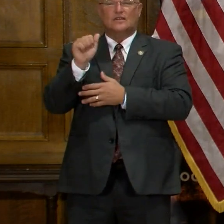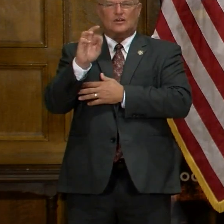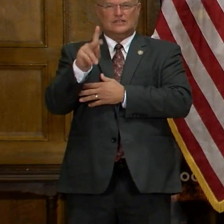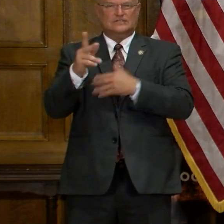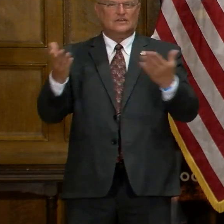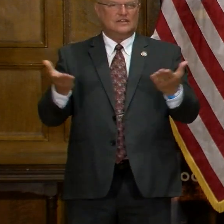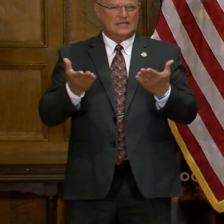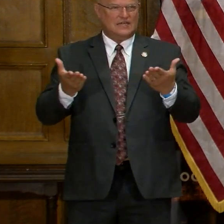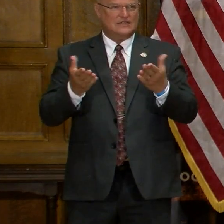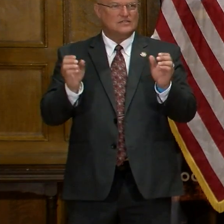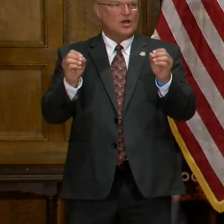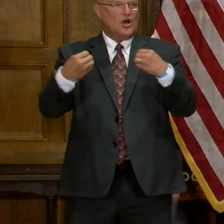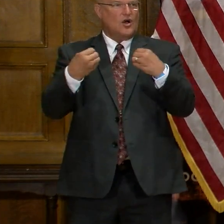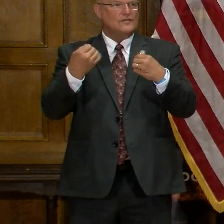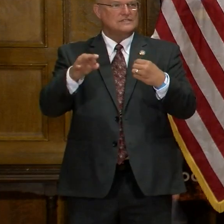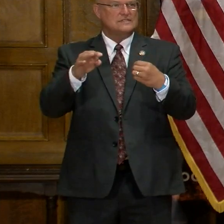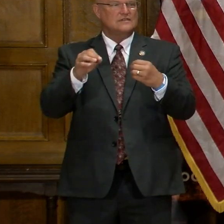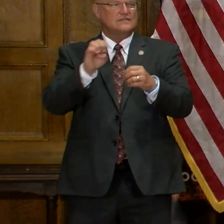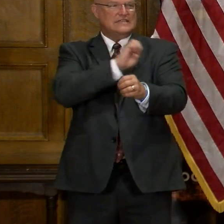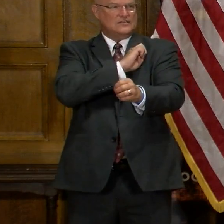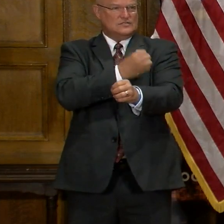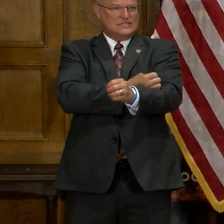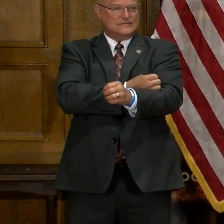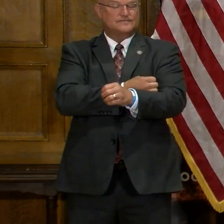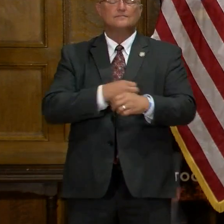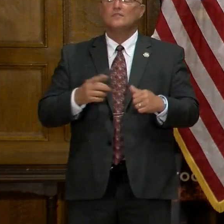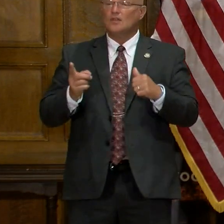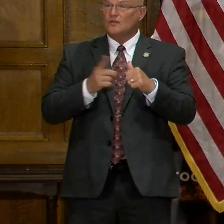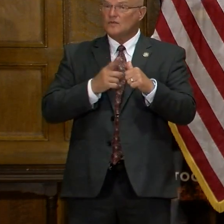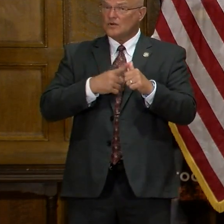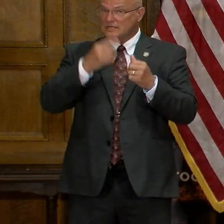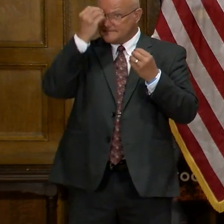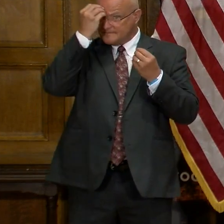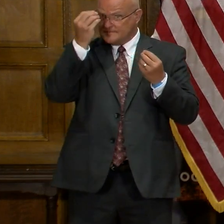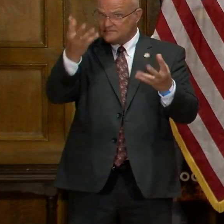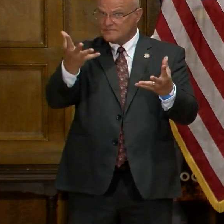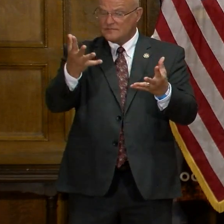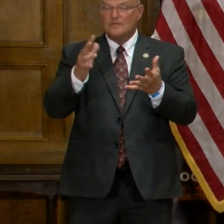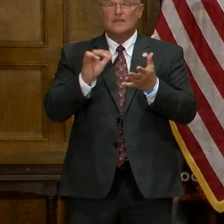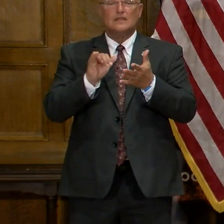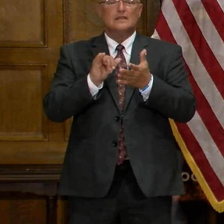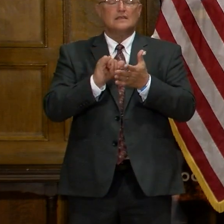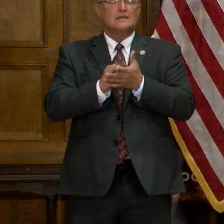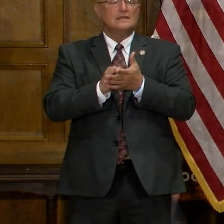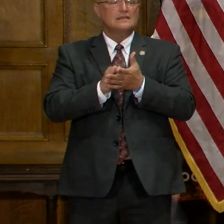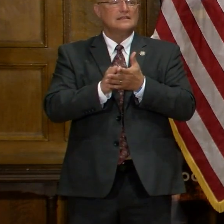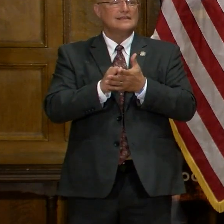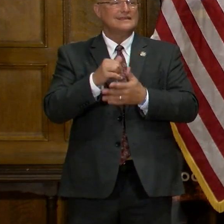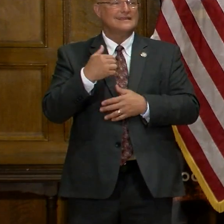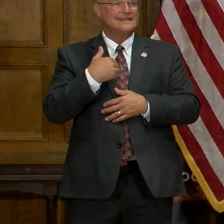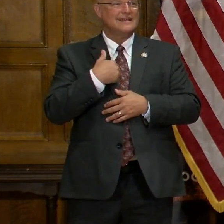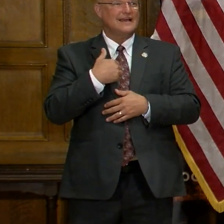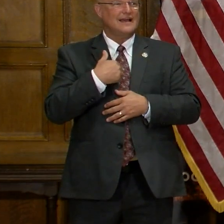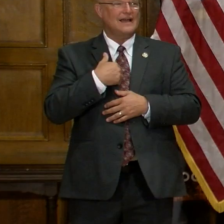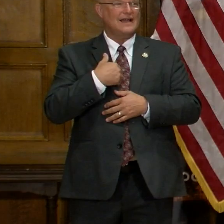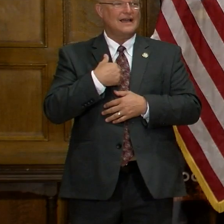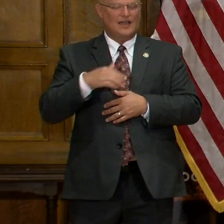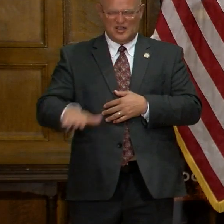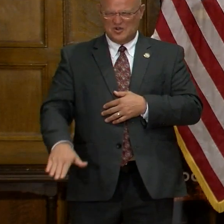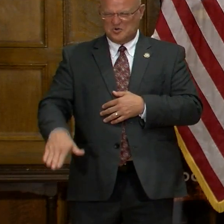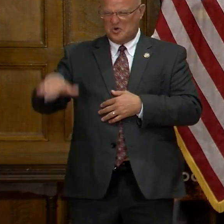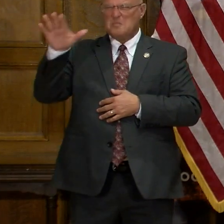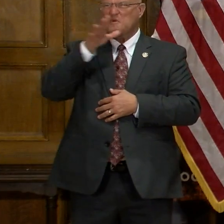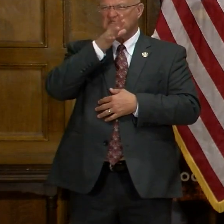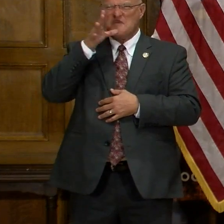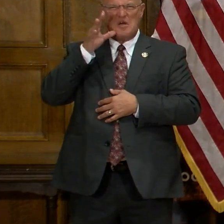Arkansas Office of Energy. Let me first say that I grew up on a farm,